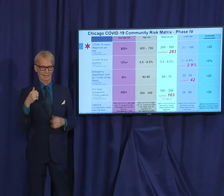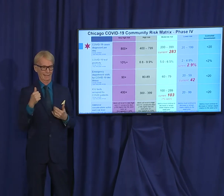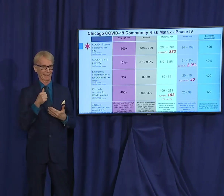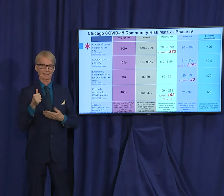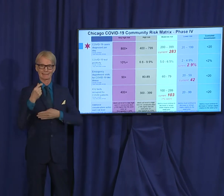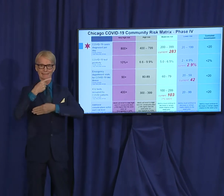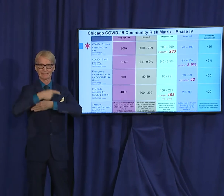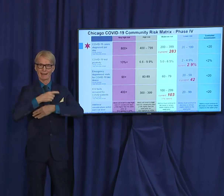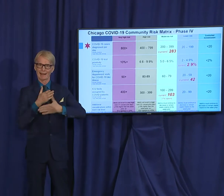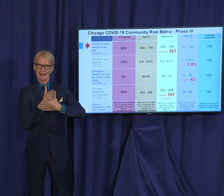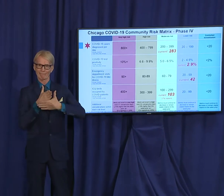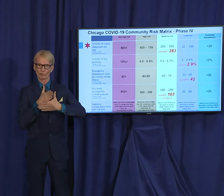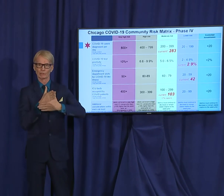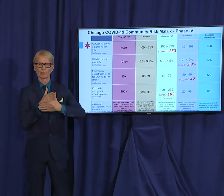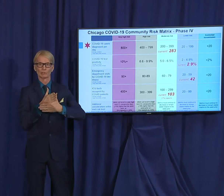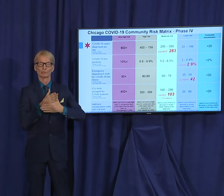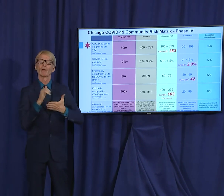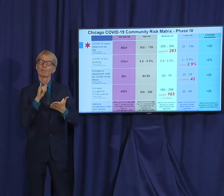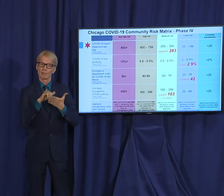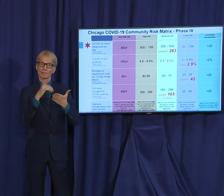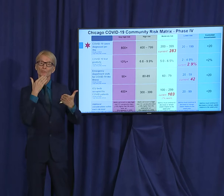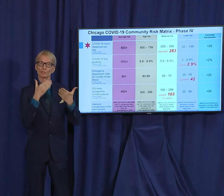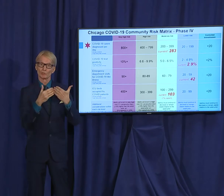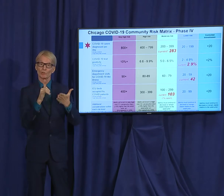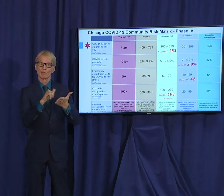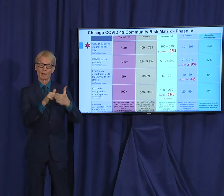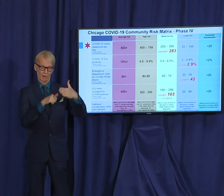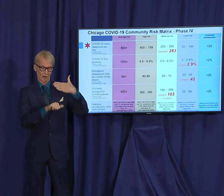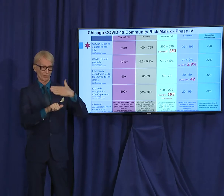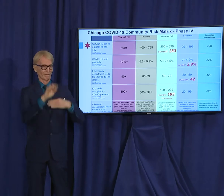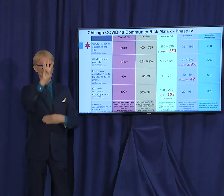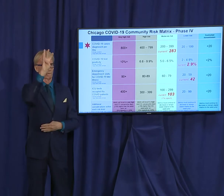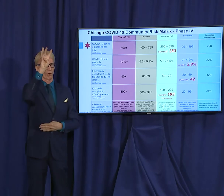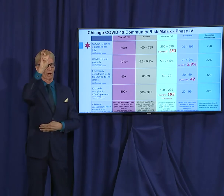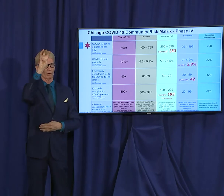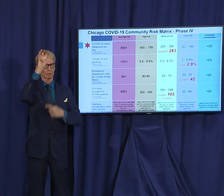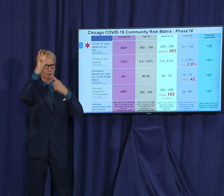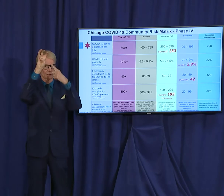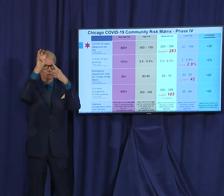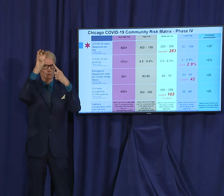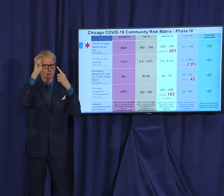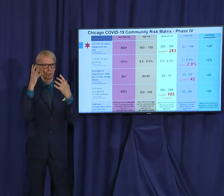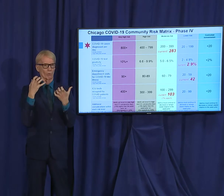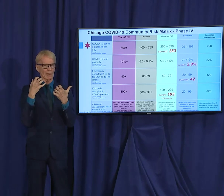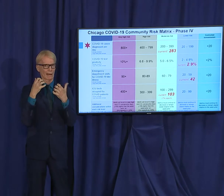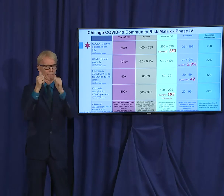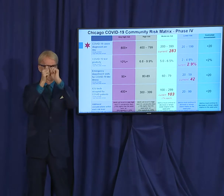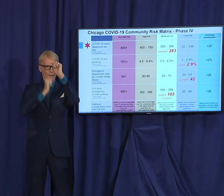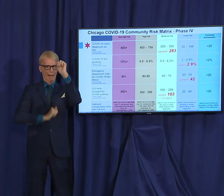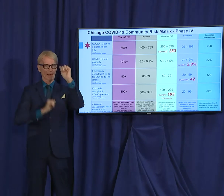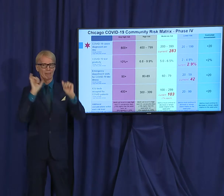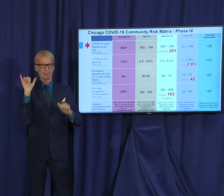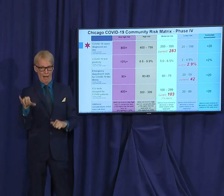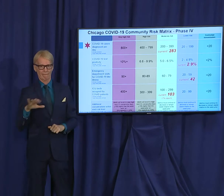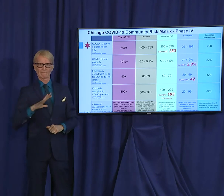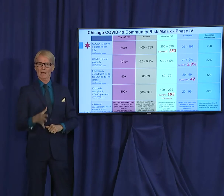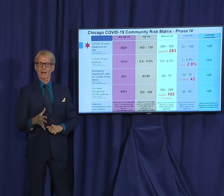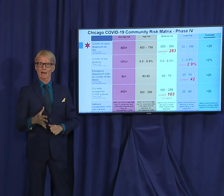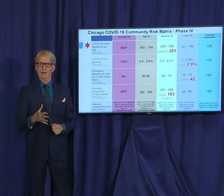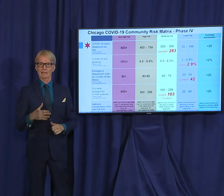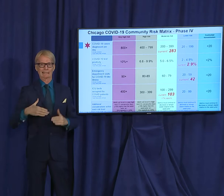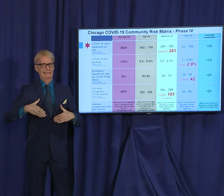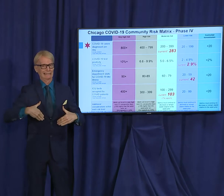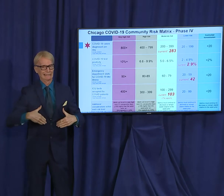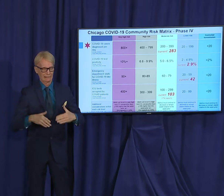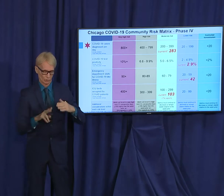cases every day. That's well under the 400 new cases per day where we really want to stay behind. We're still not under